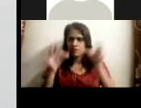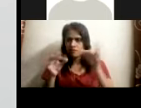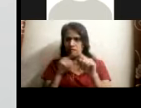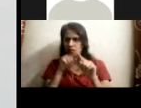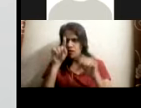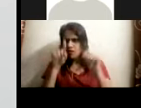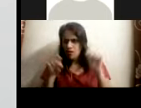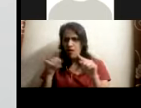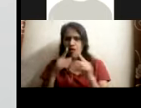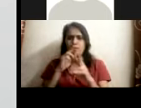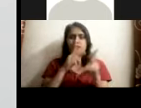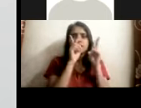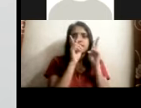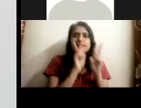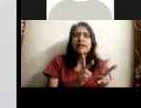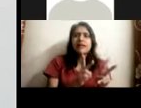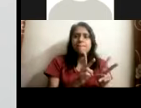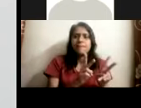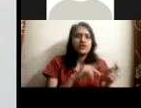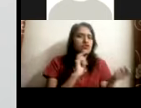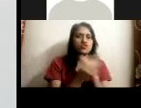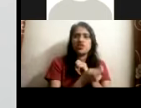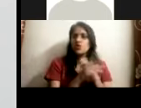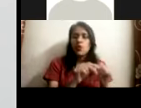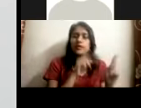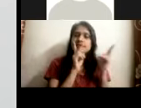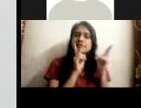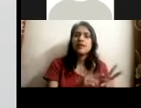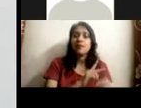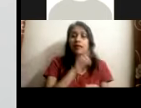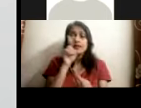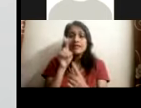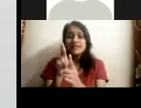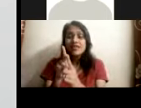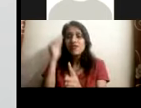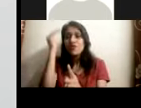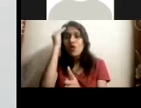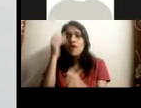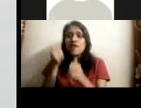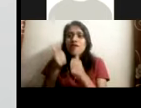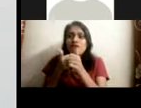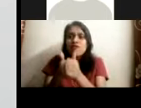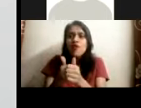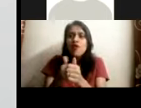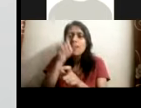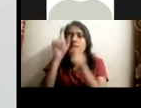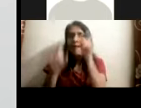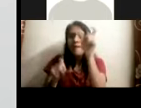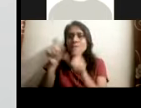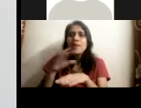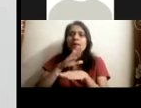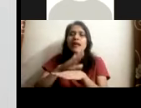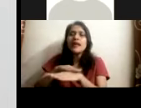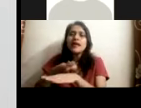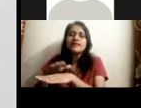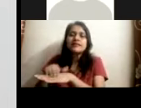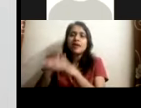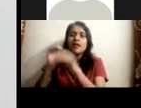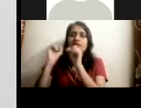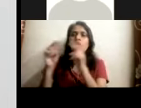it's fixed. On the other hand, the other school believes that the knowledge is based on human experience, human interpretation, and